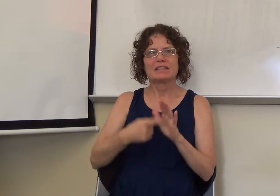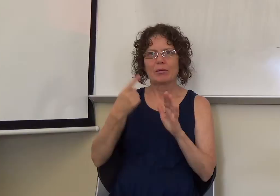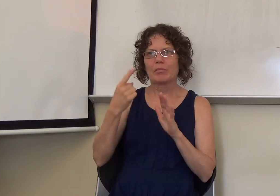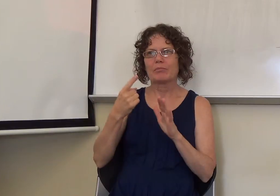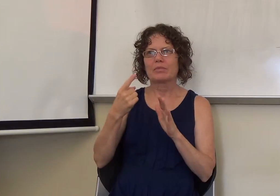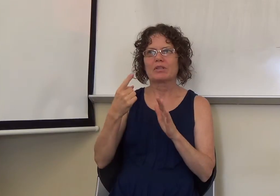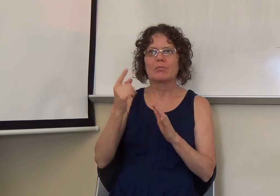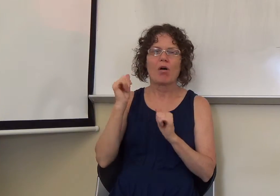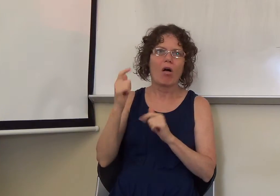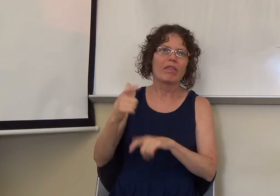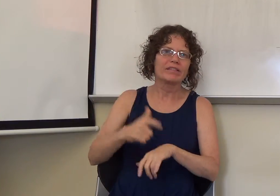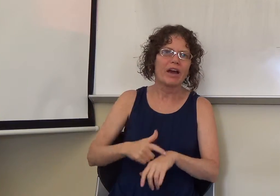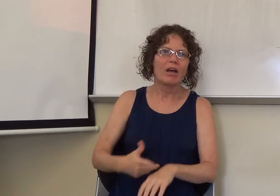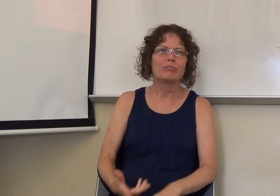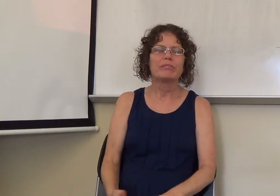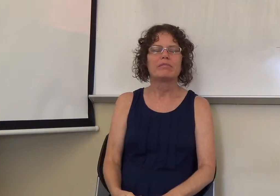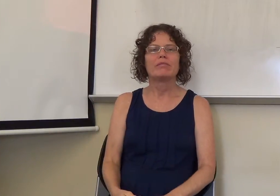All the time? Okay. Most of the time.